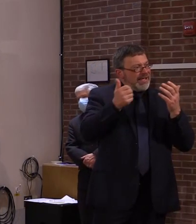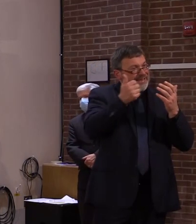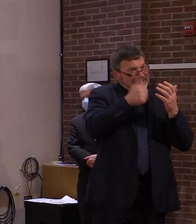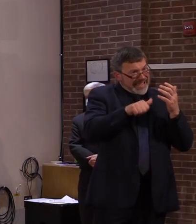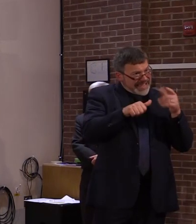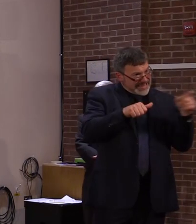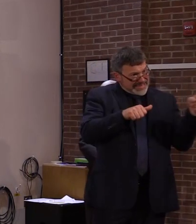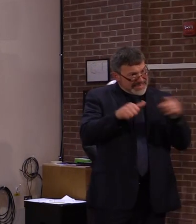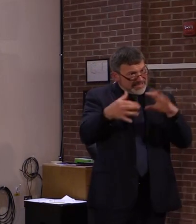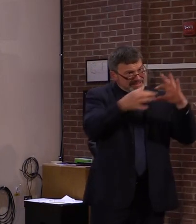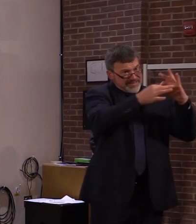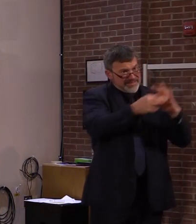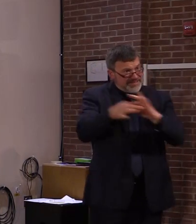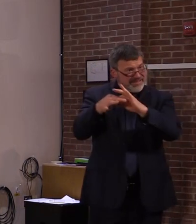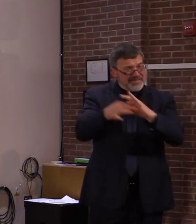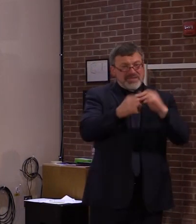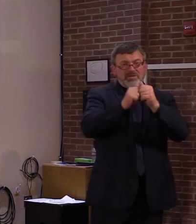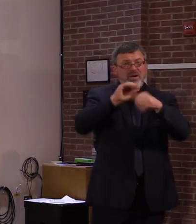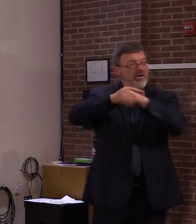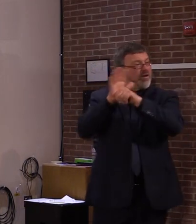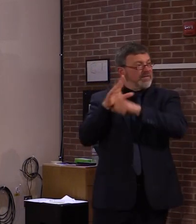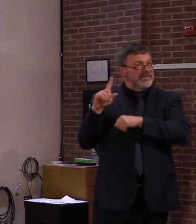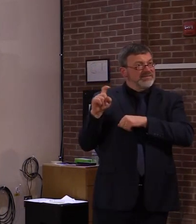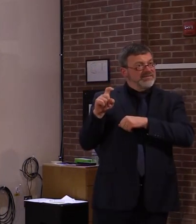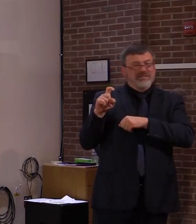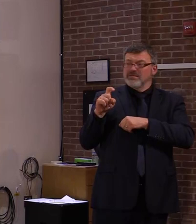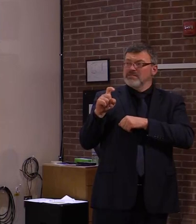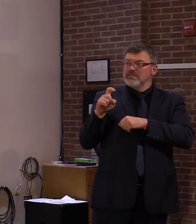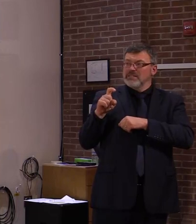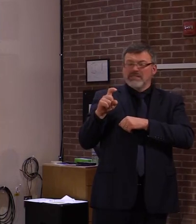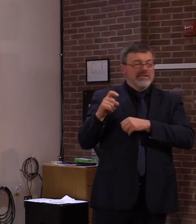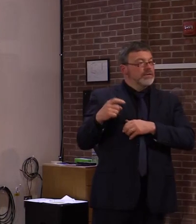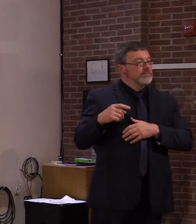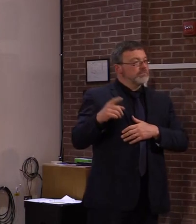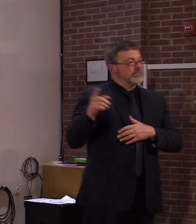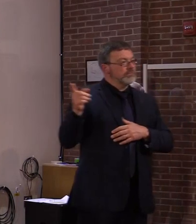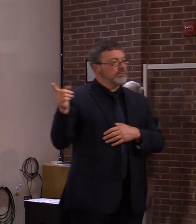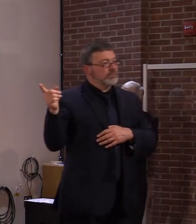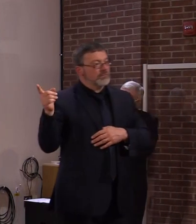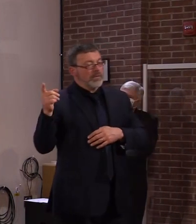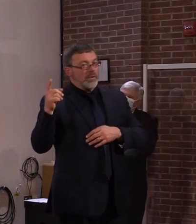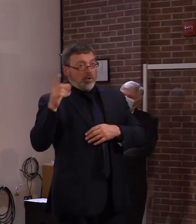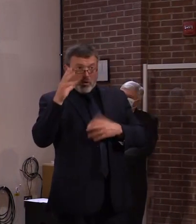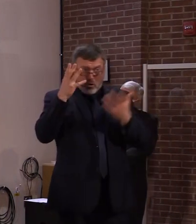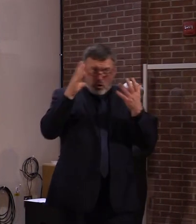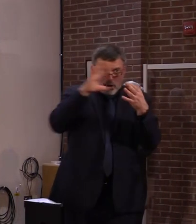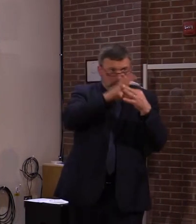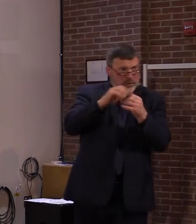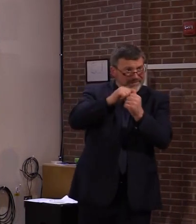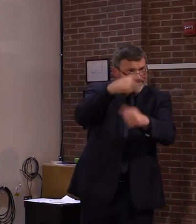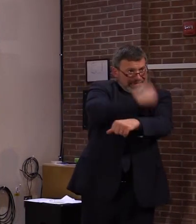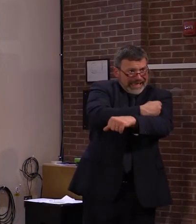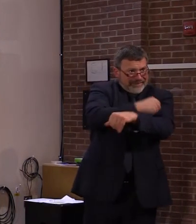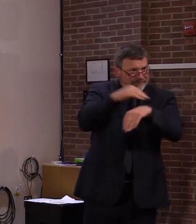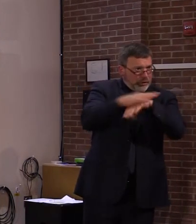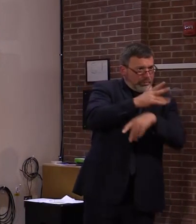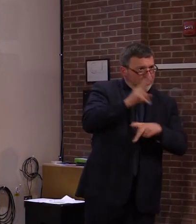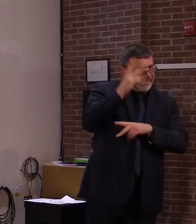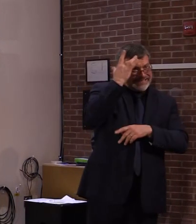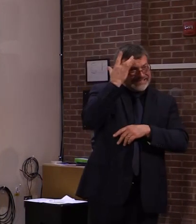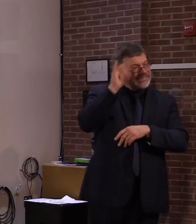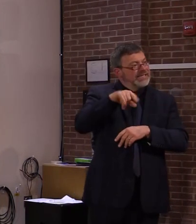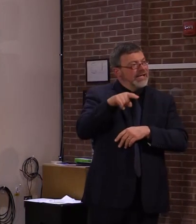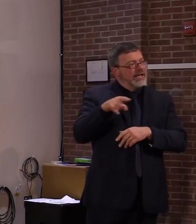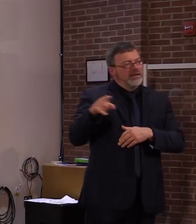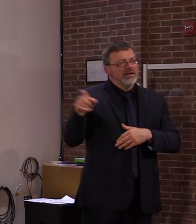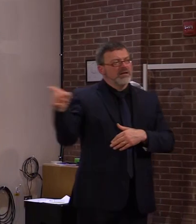vaccine? I think they could be related in some, and that's what I said in my remarks, because people We